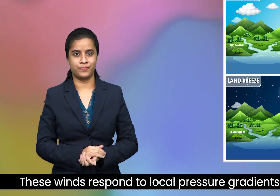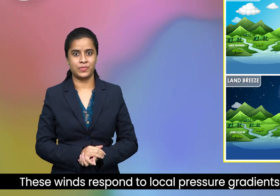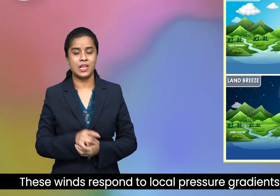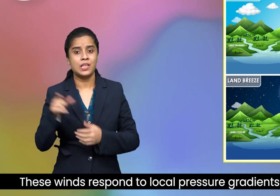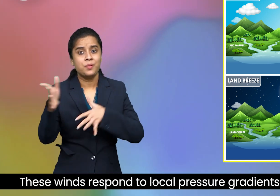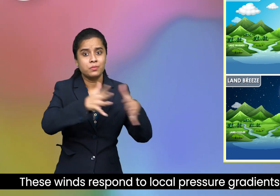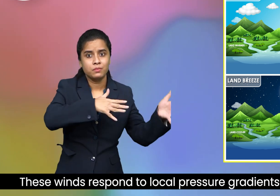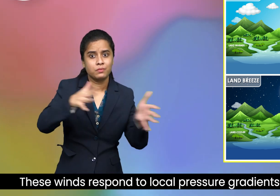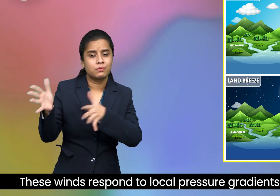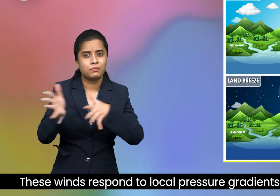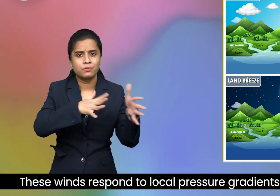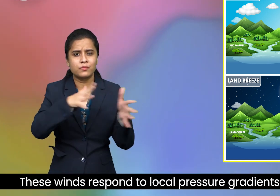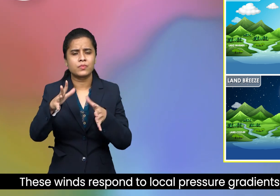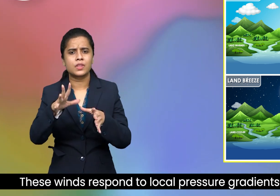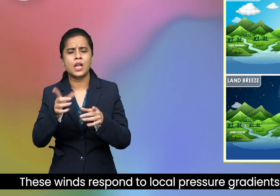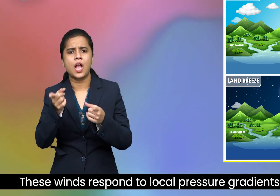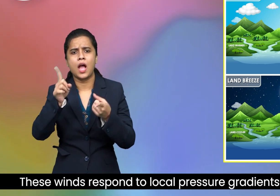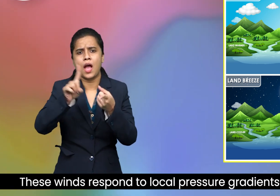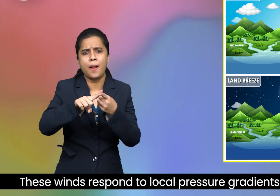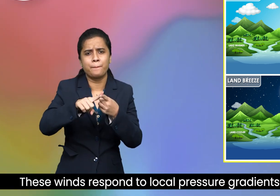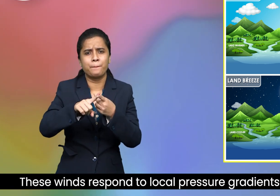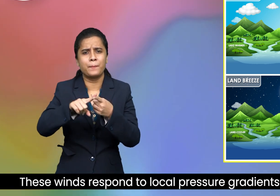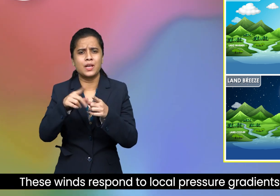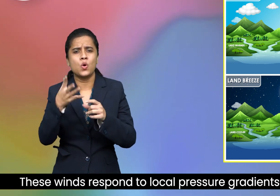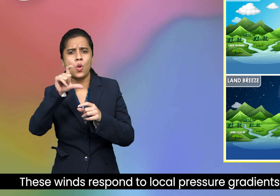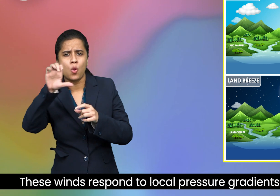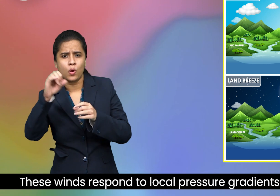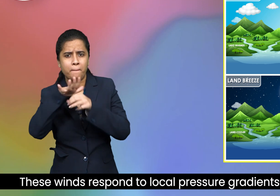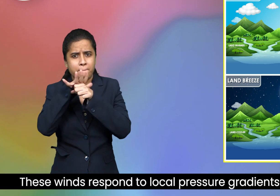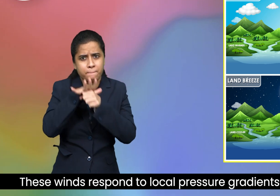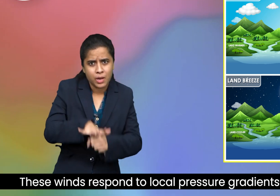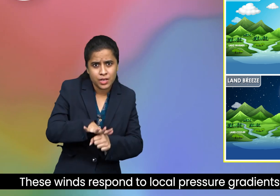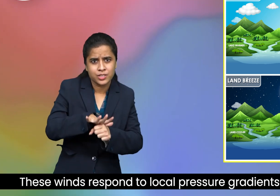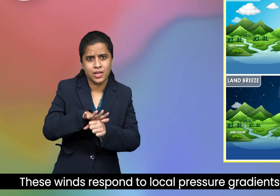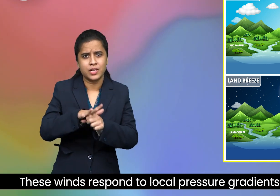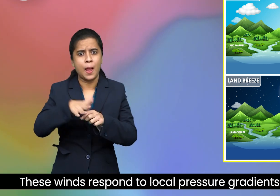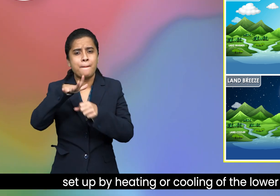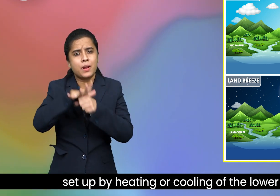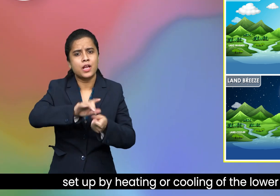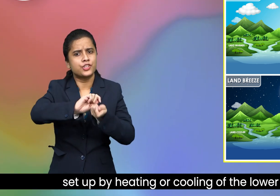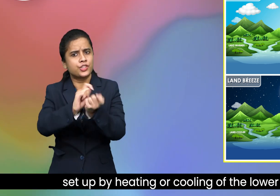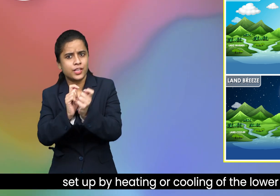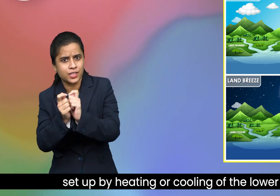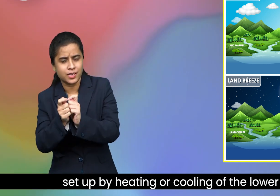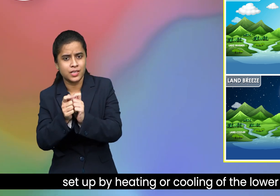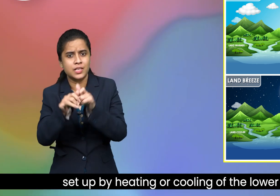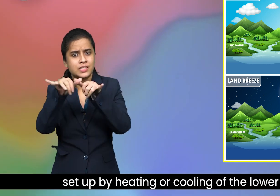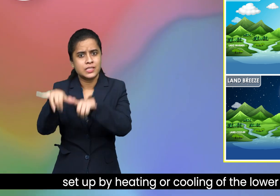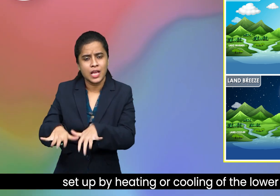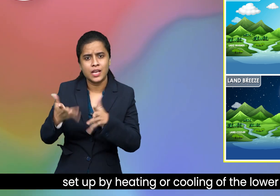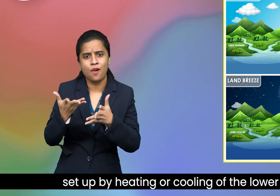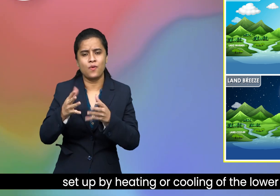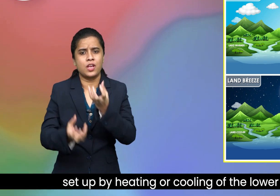These winds respond to local pressure gradients, pressure changes set up by